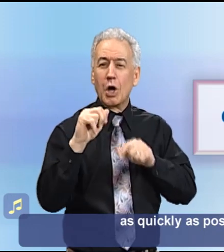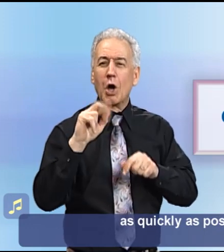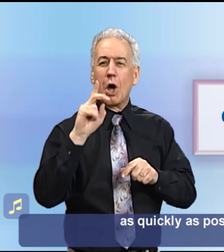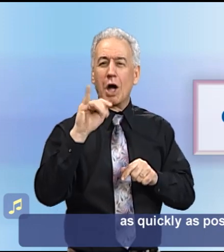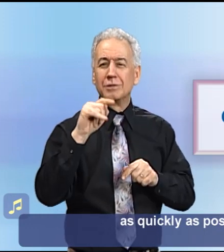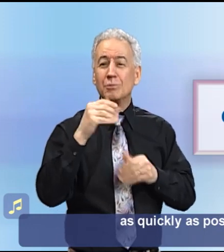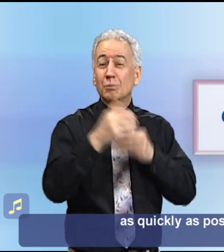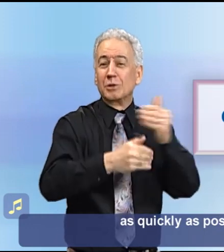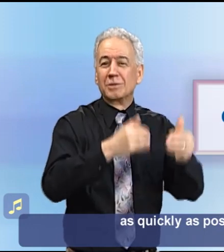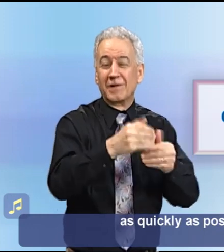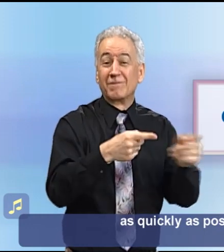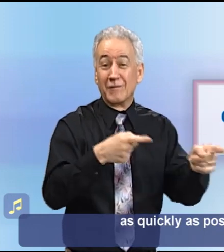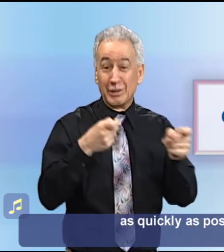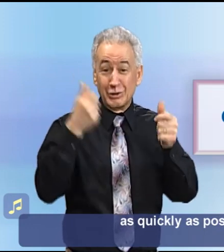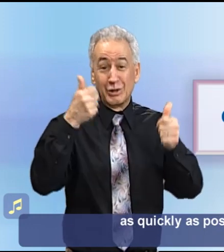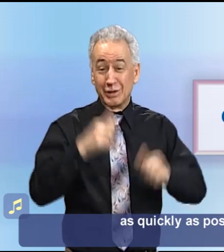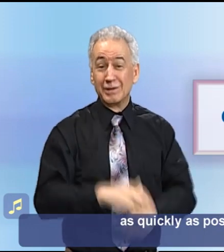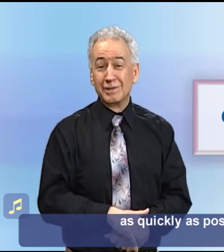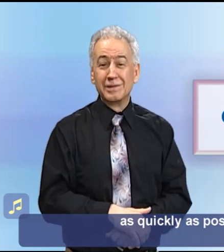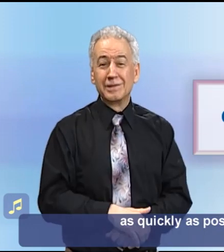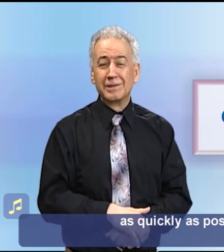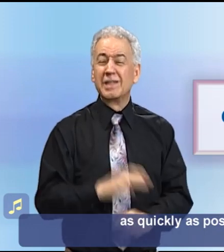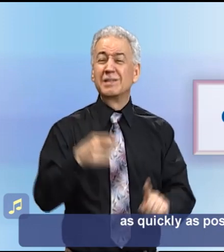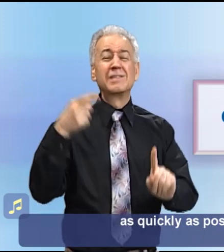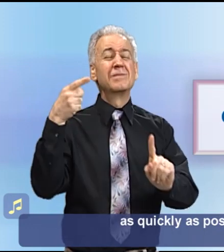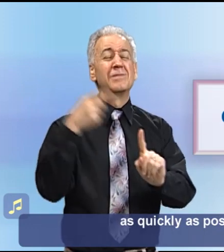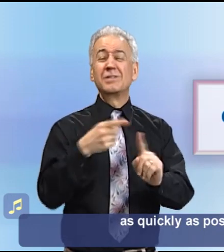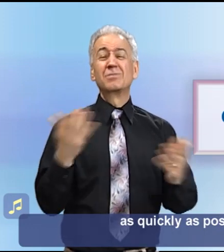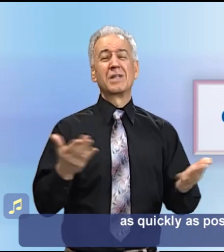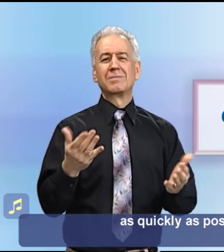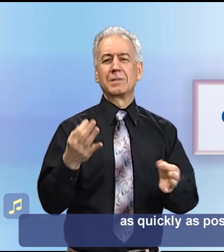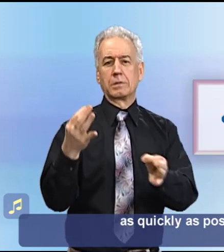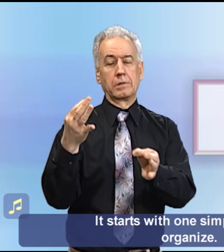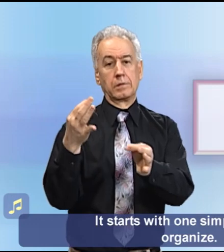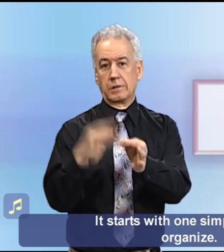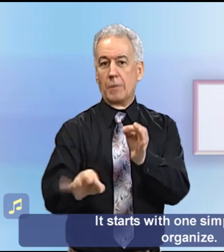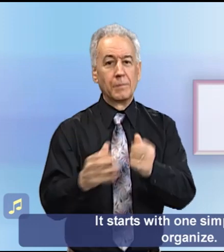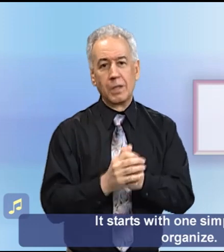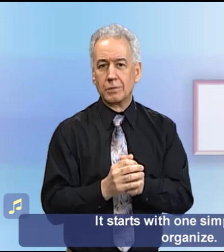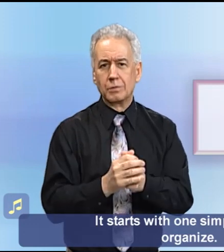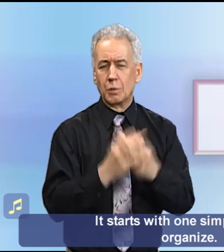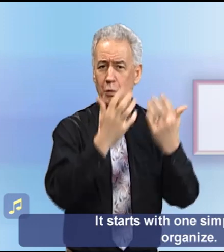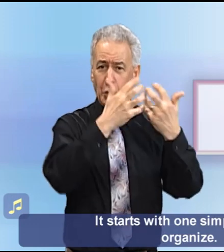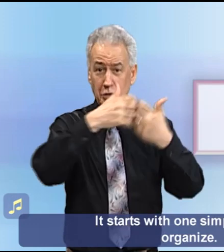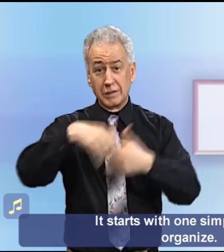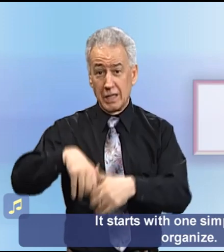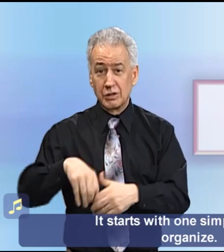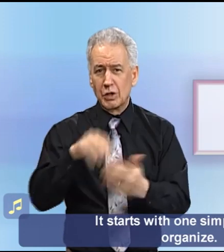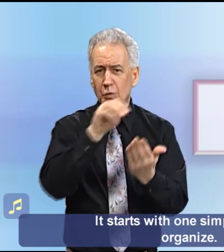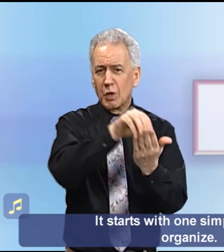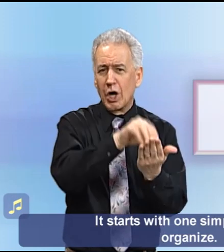it starts with one simple word organize